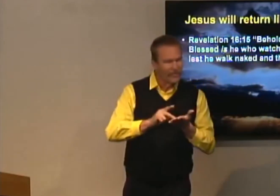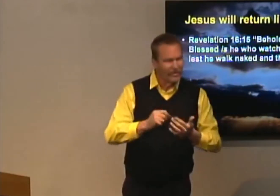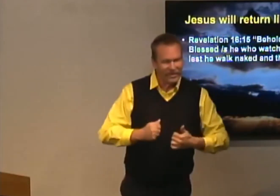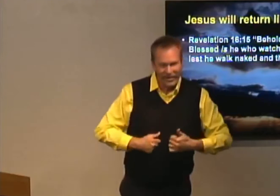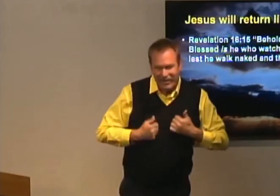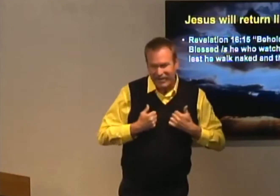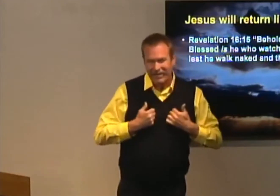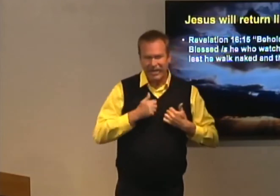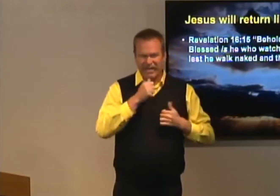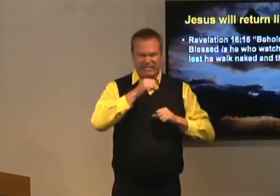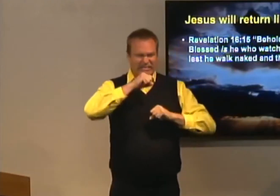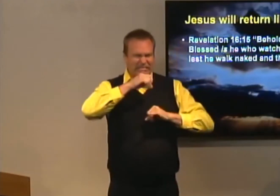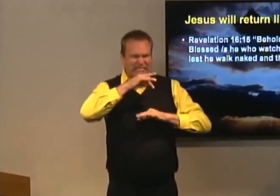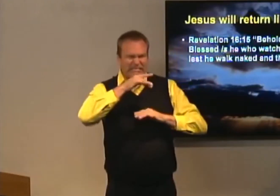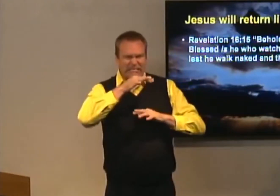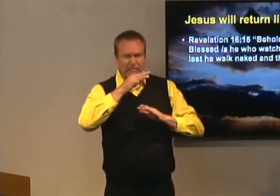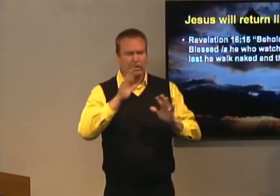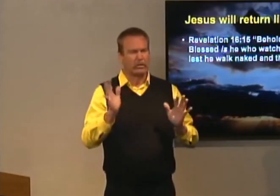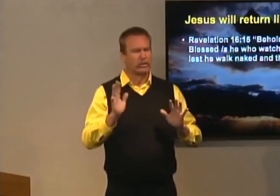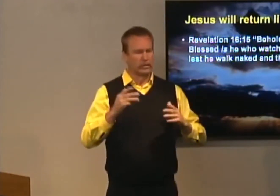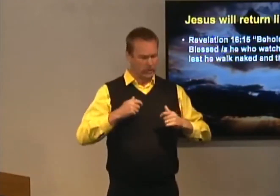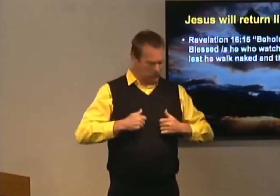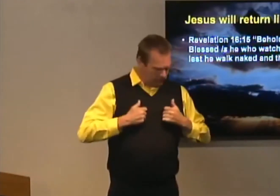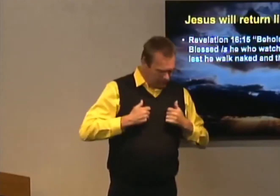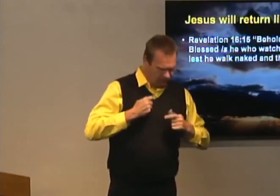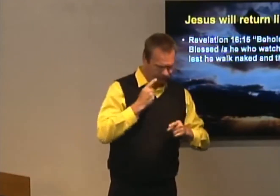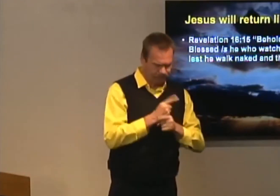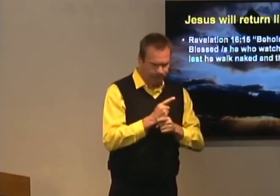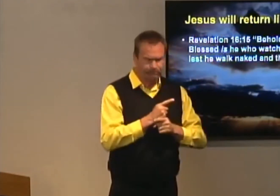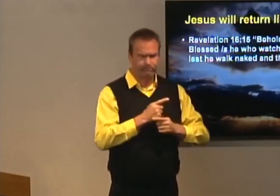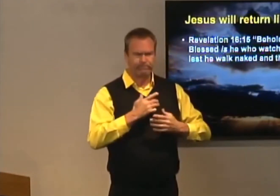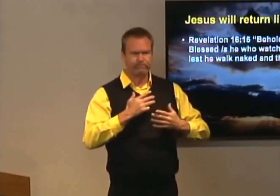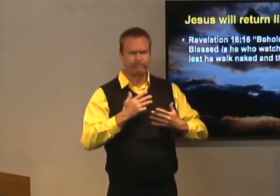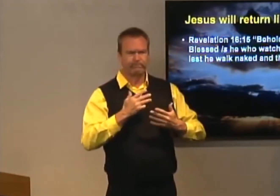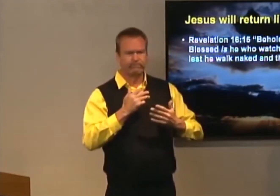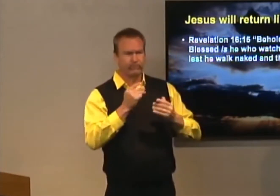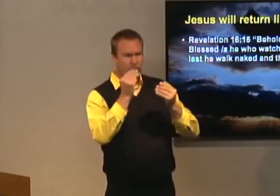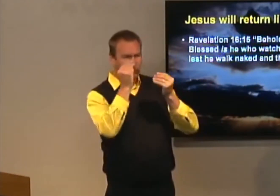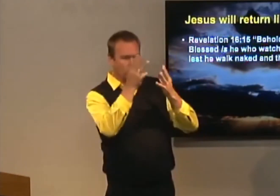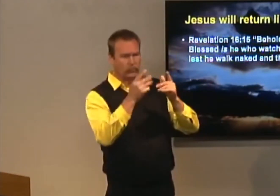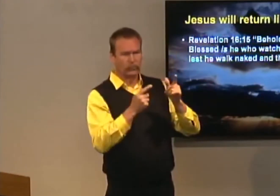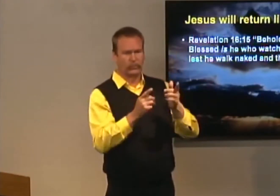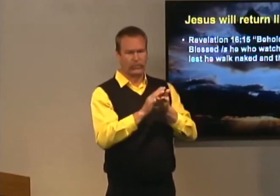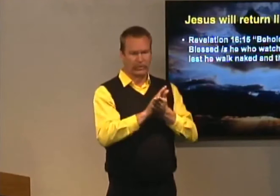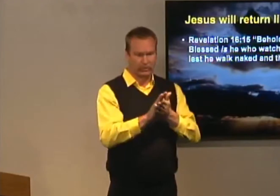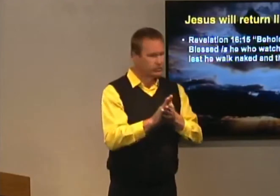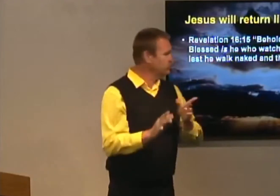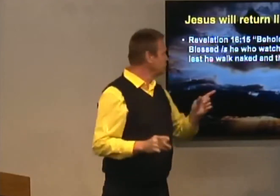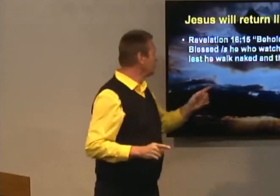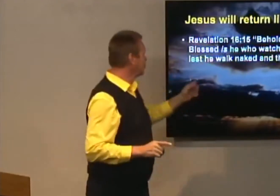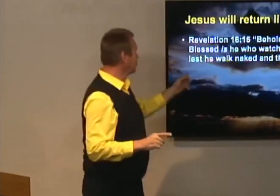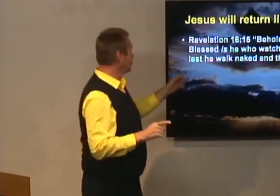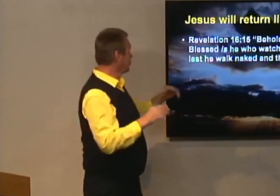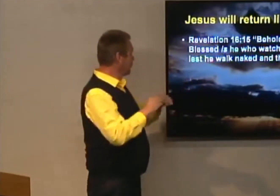meaning living a life that's holy, doing what is right, being righteous, obeying the laws of